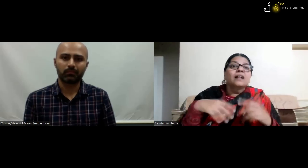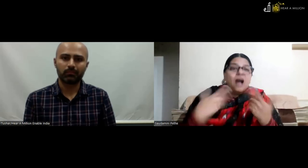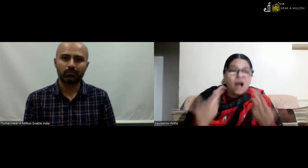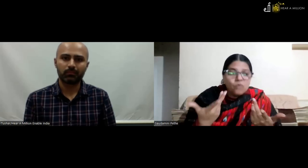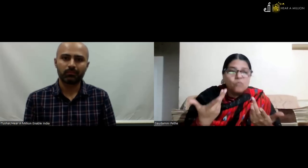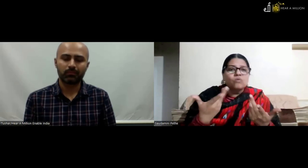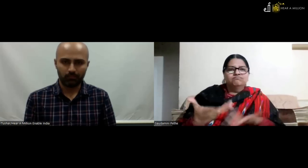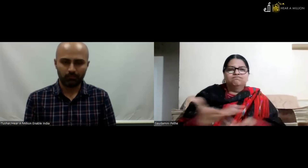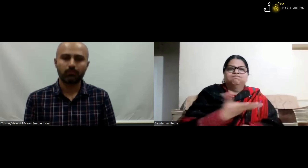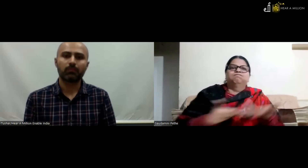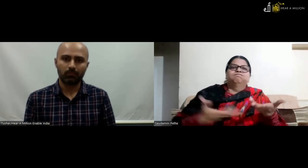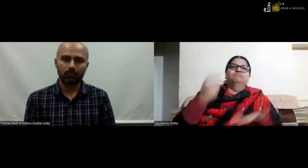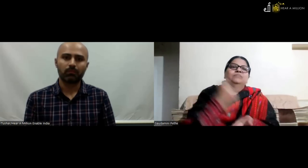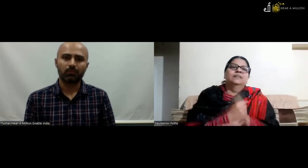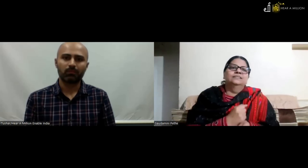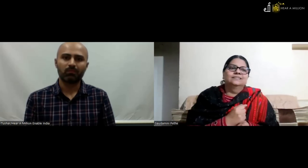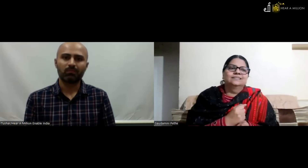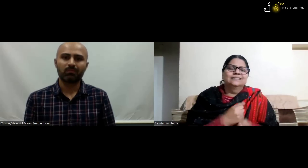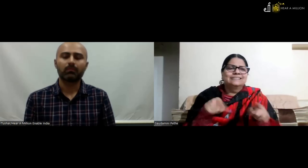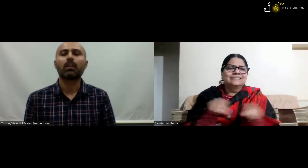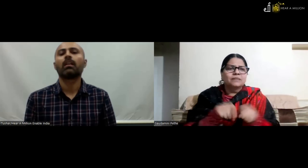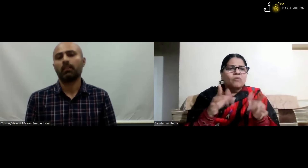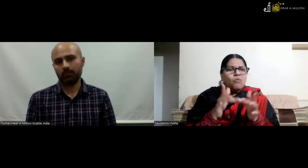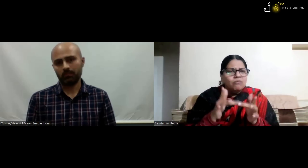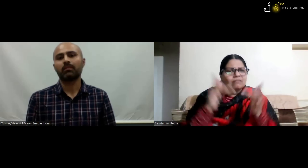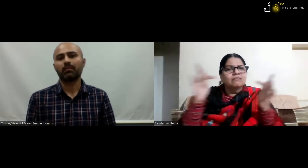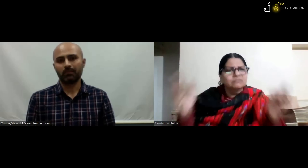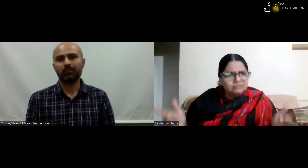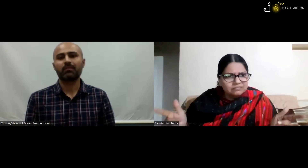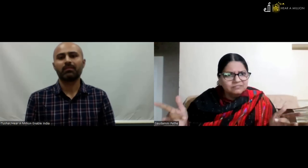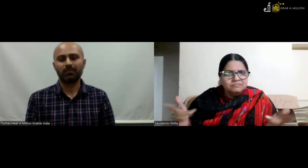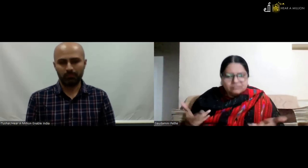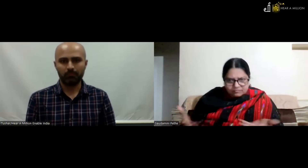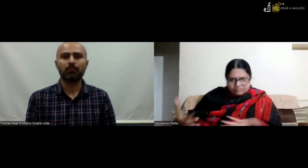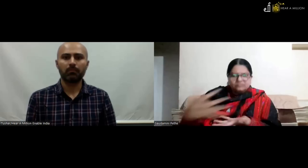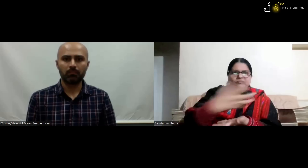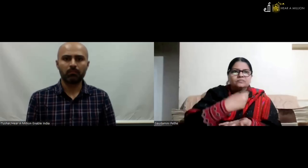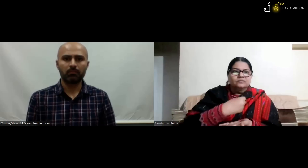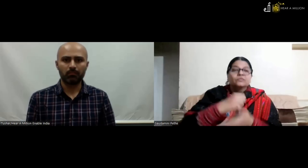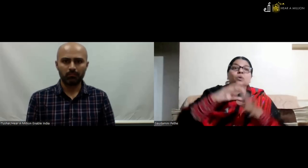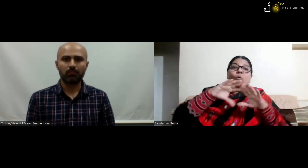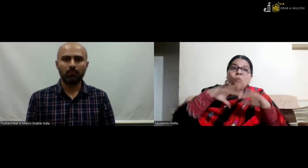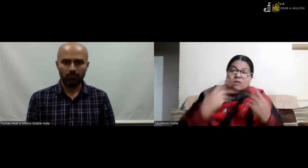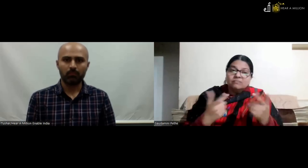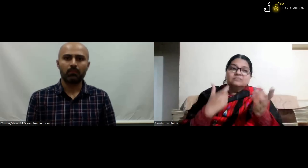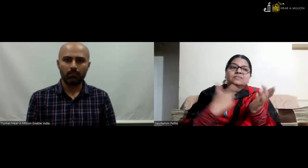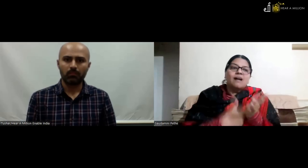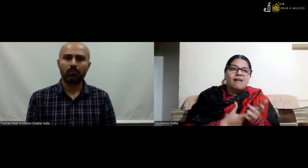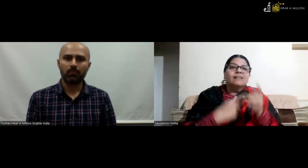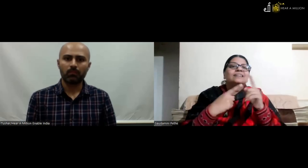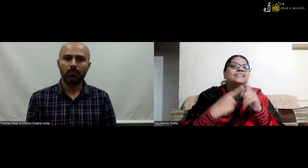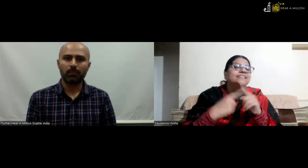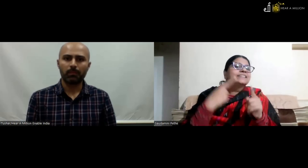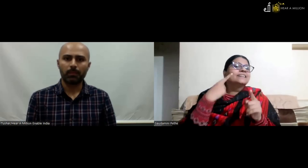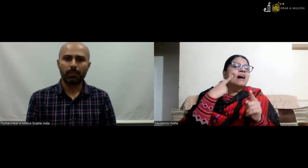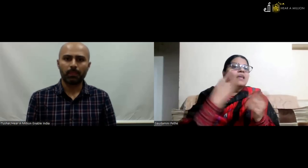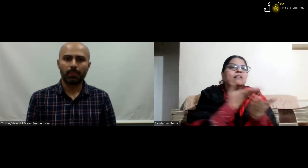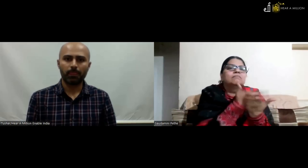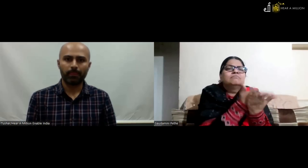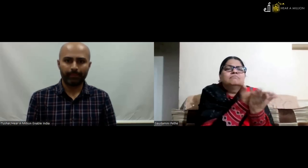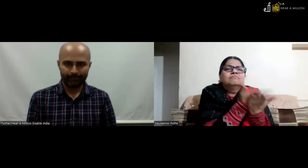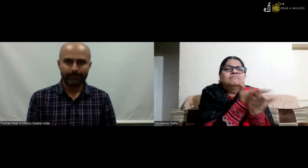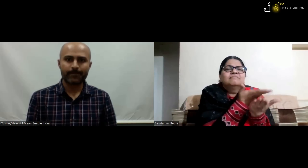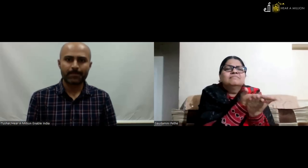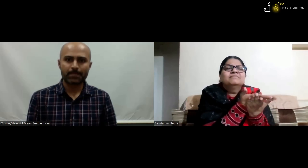any deaf person, you would like to complain, you need to discuss how we can complain. Online, you can discuss and you can gather the complaint of other